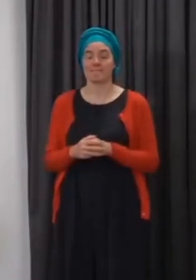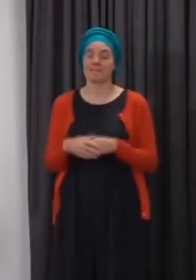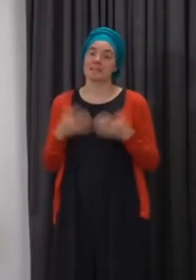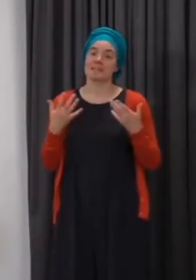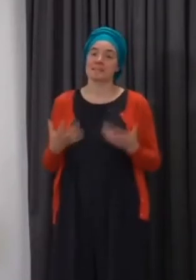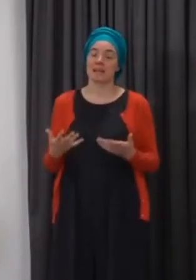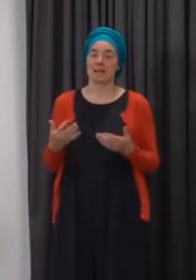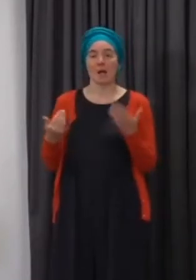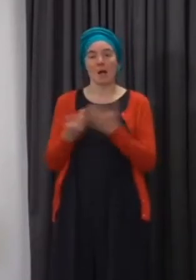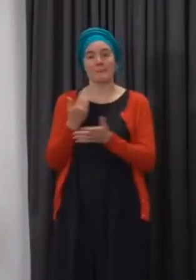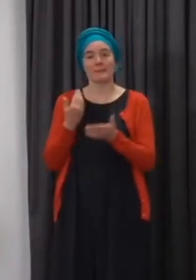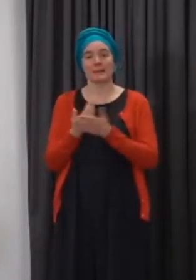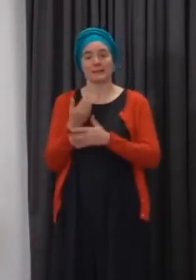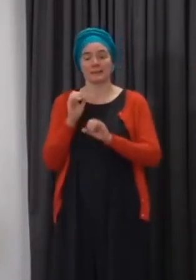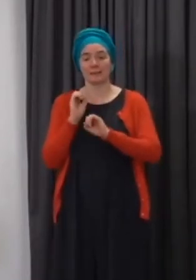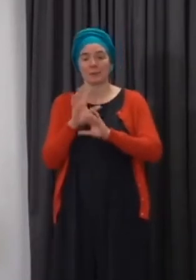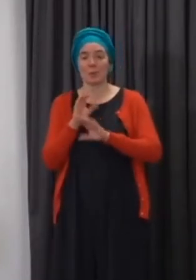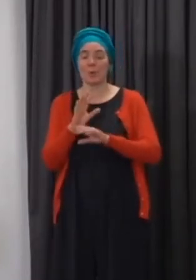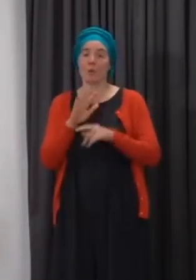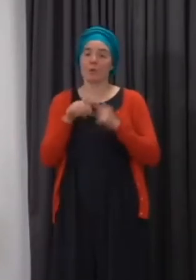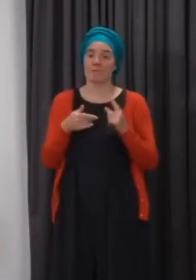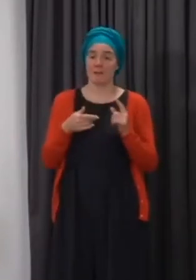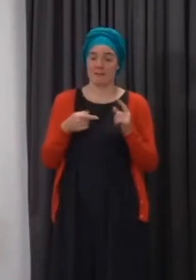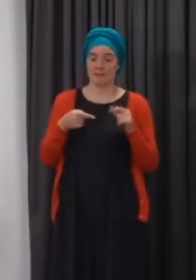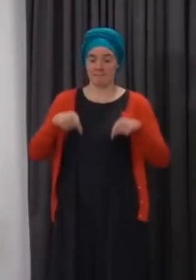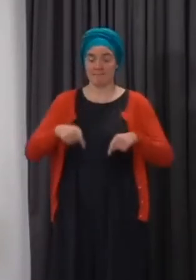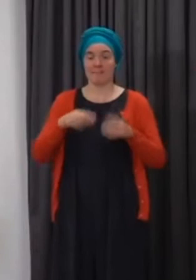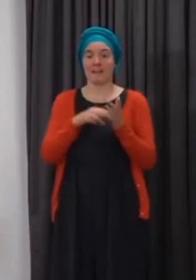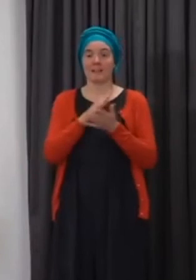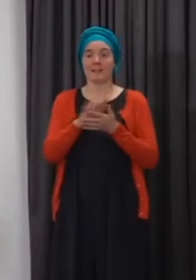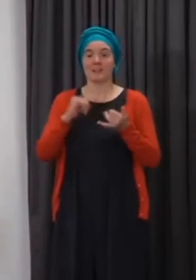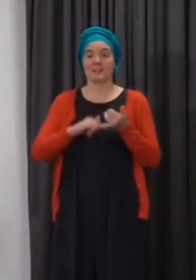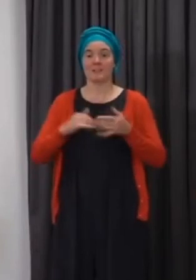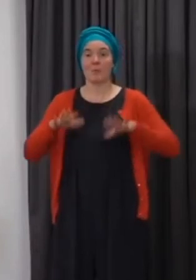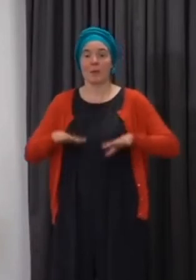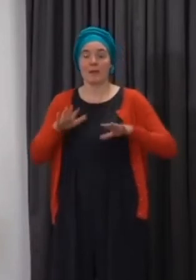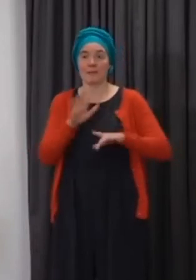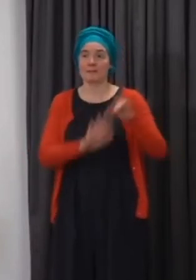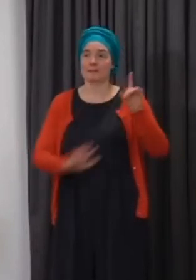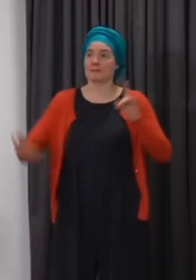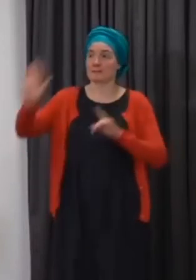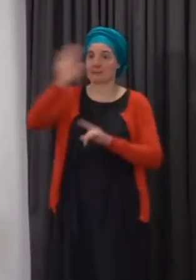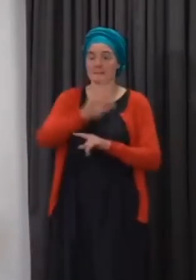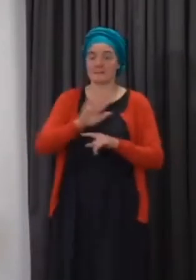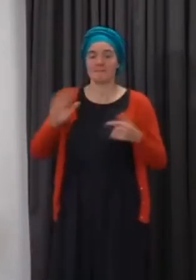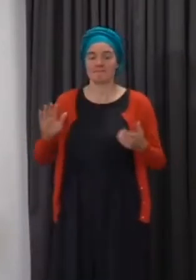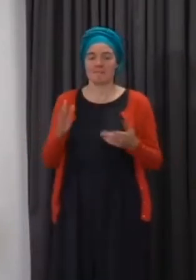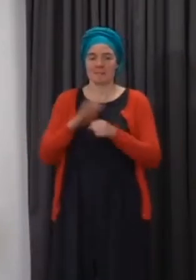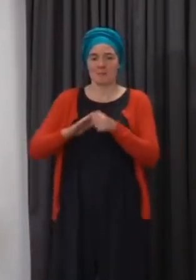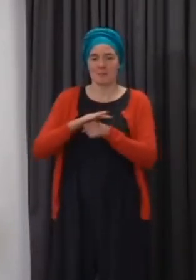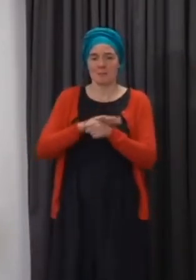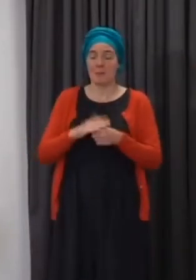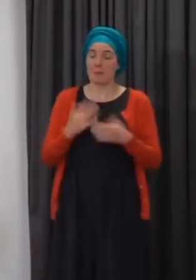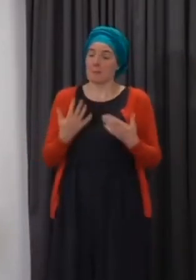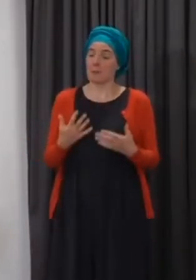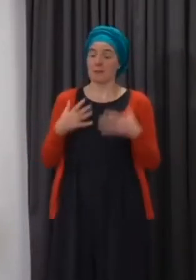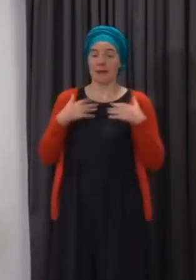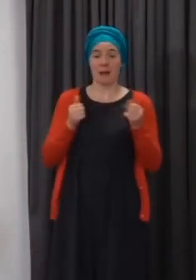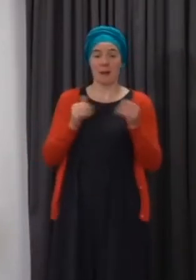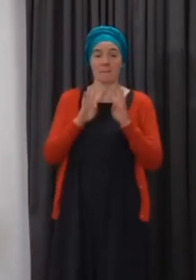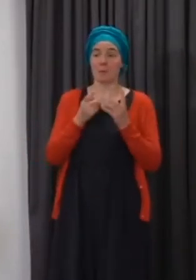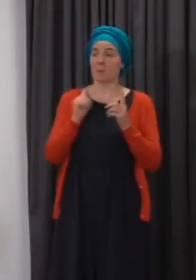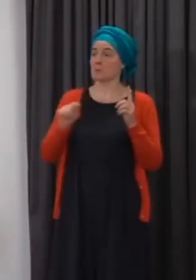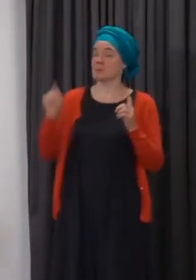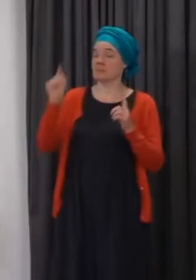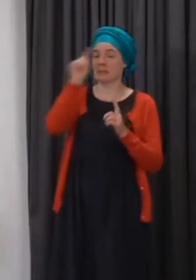is affecting the NHS in Wales. Generally, our health boards continue to be at green or level 1 status, with a couple of